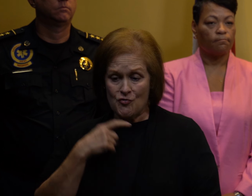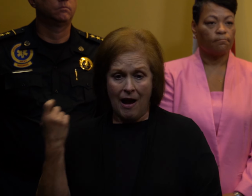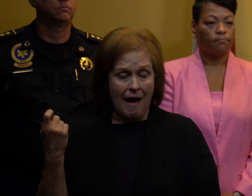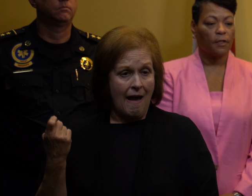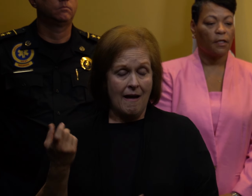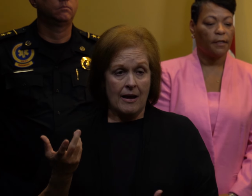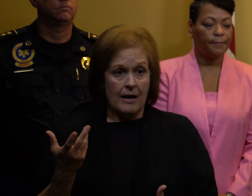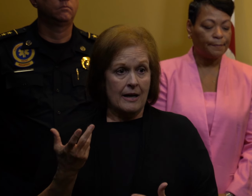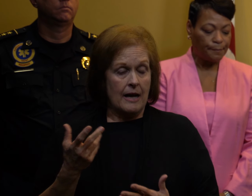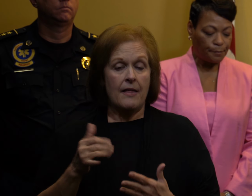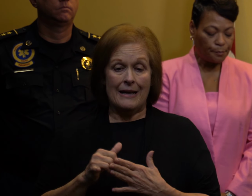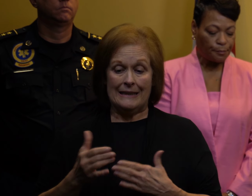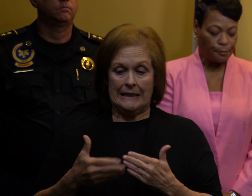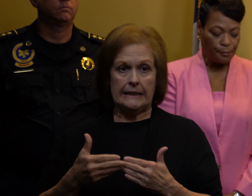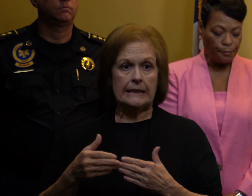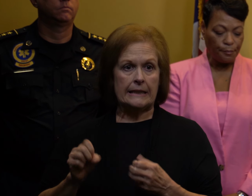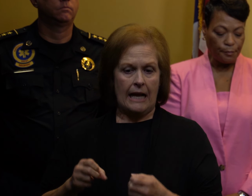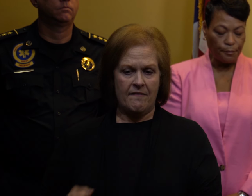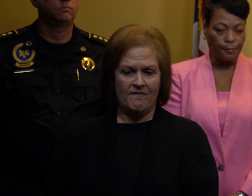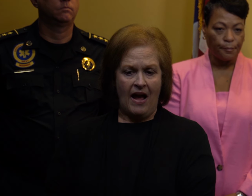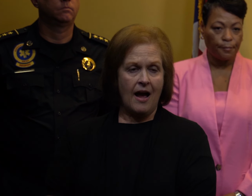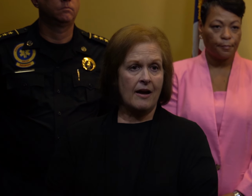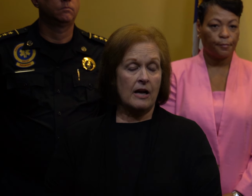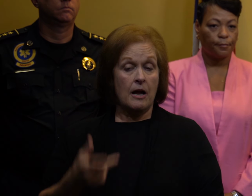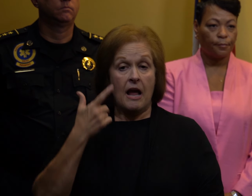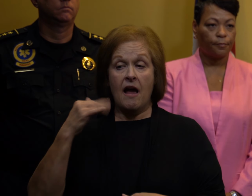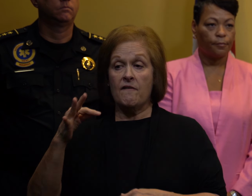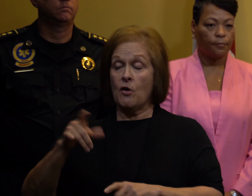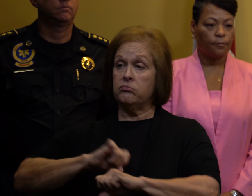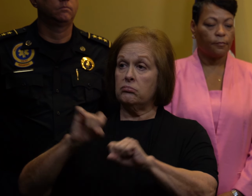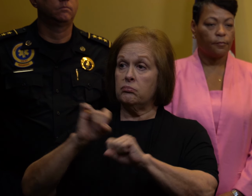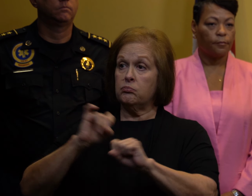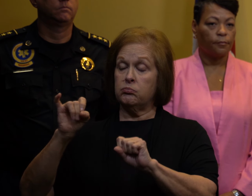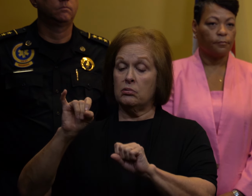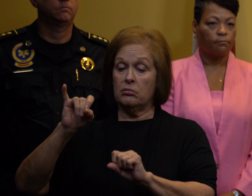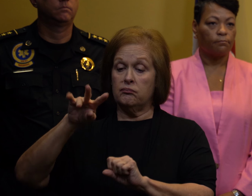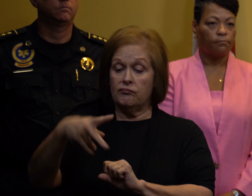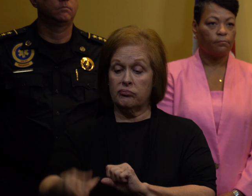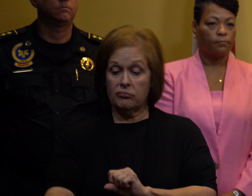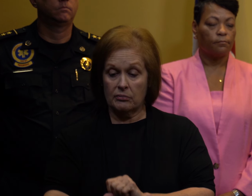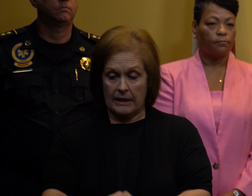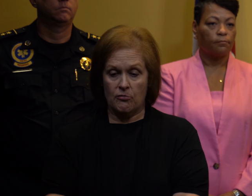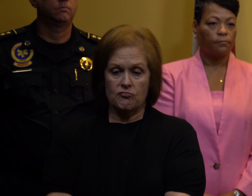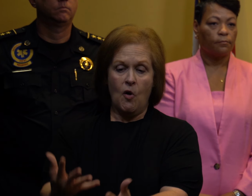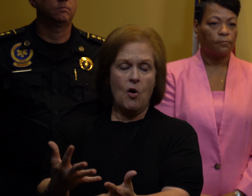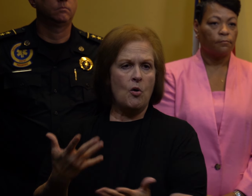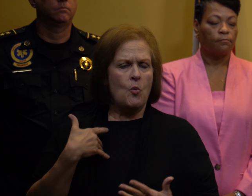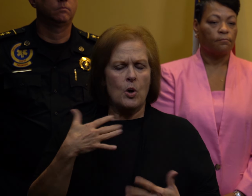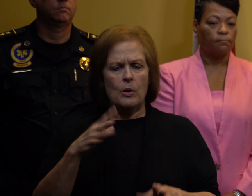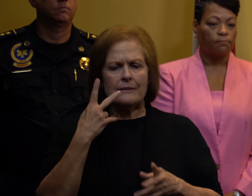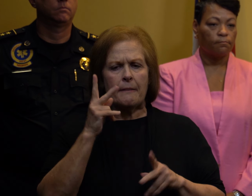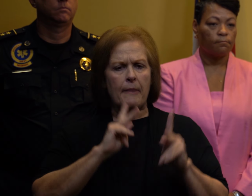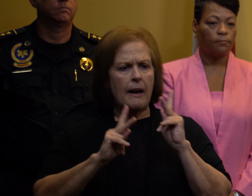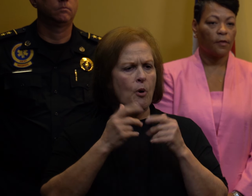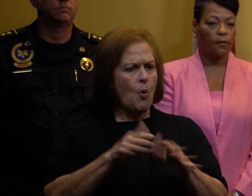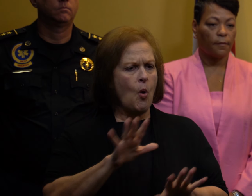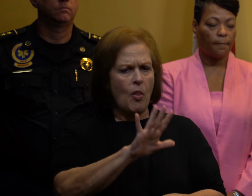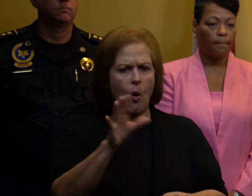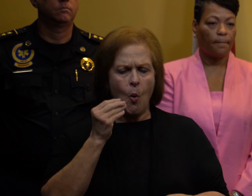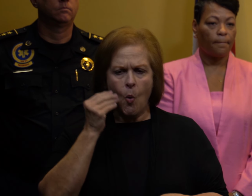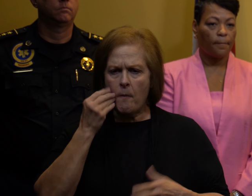dry. It's a fire hazard, right? Those consumer fireworks can start fires. We don't want to see anyone lose their home, their health,